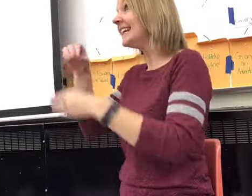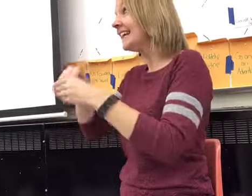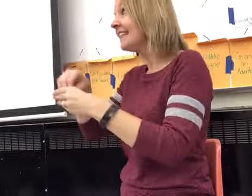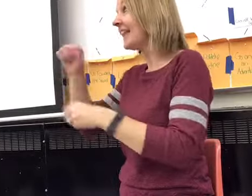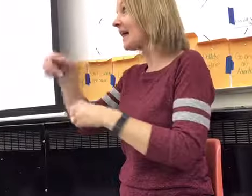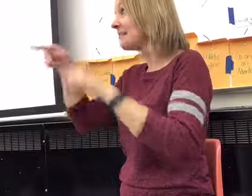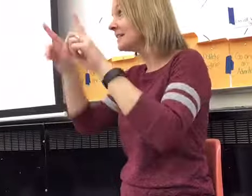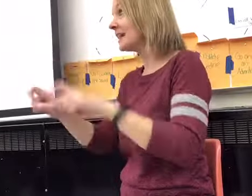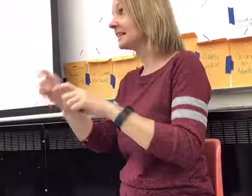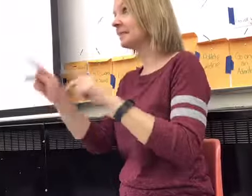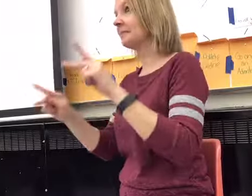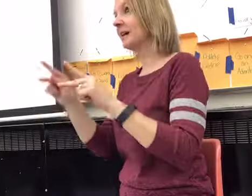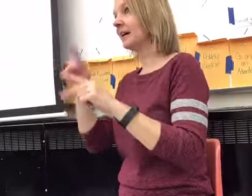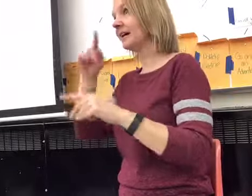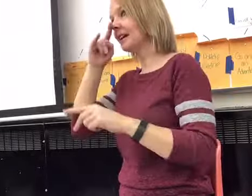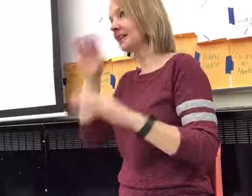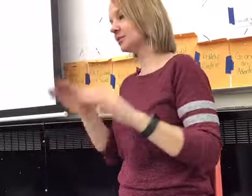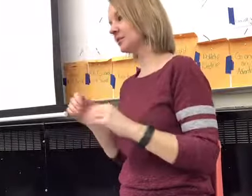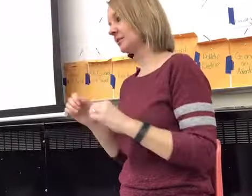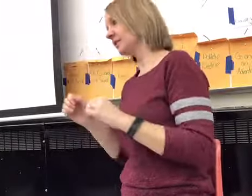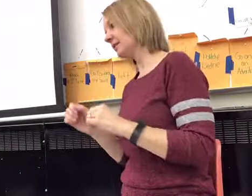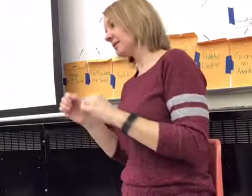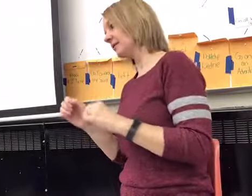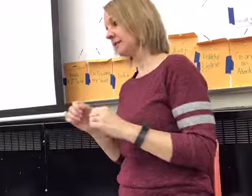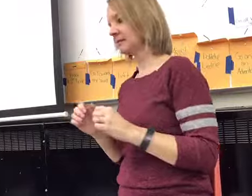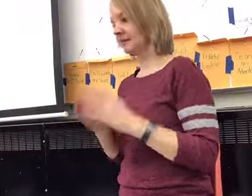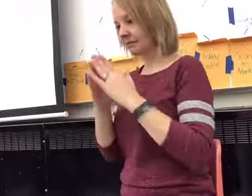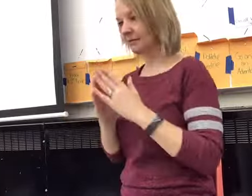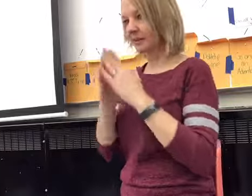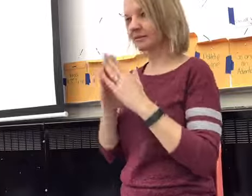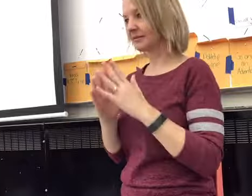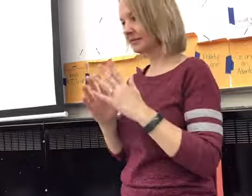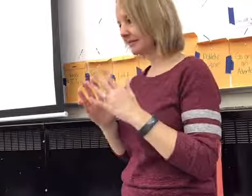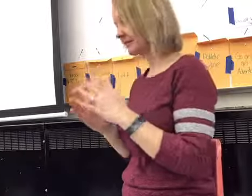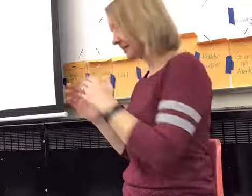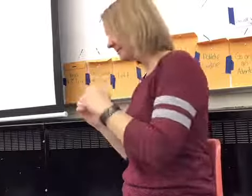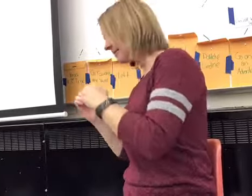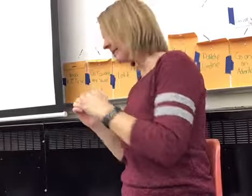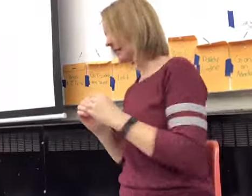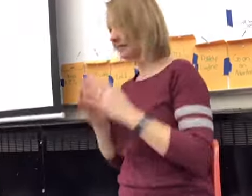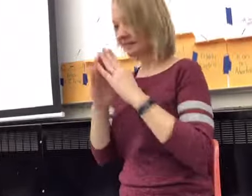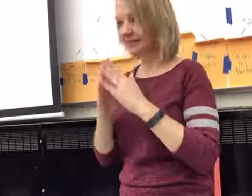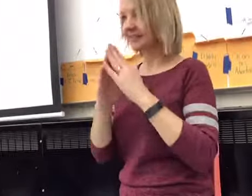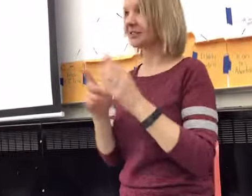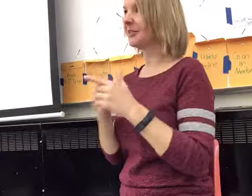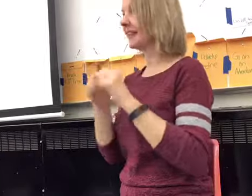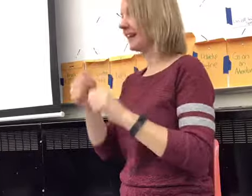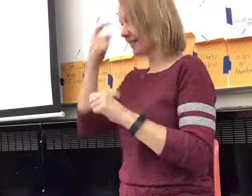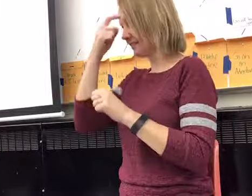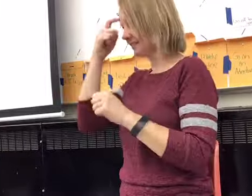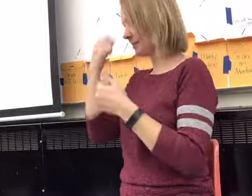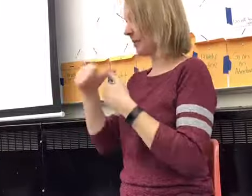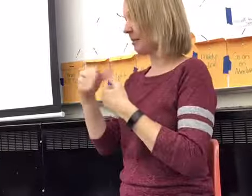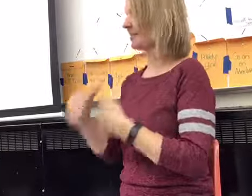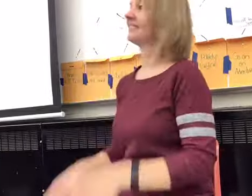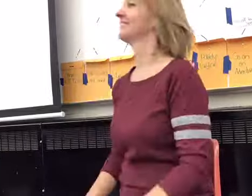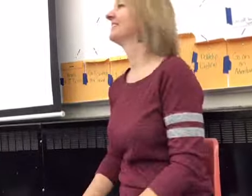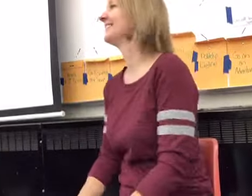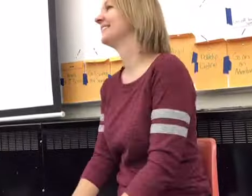kids go like this, and they go like this. Okay, so, yeah, you guys